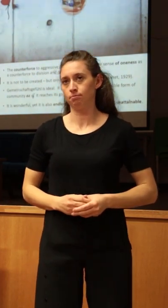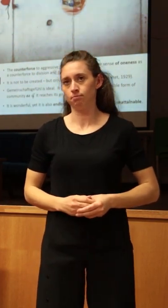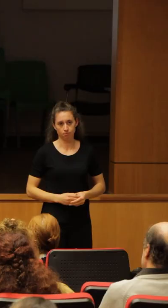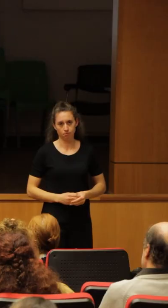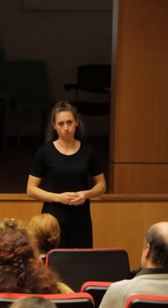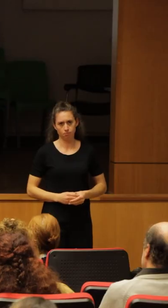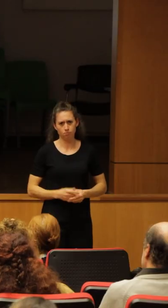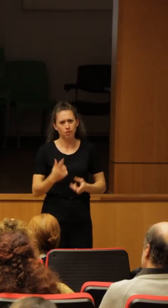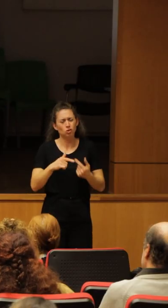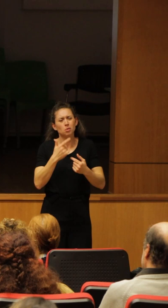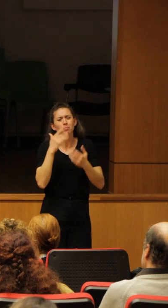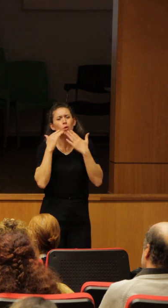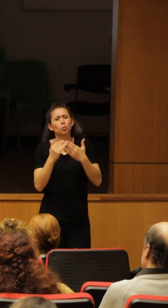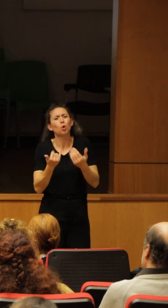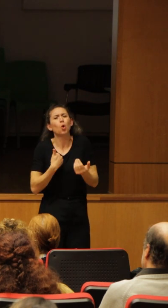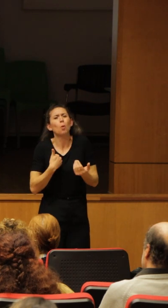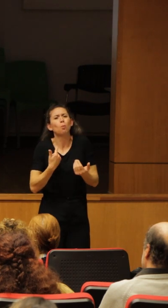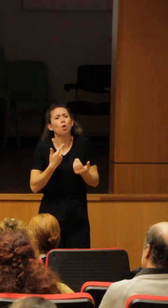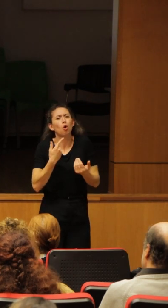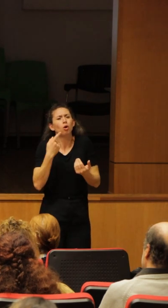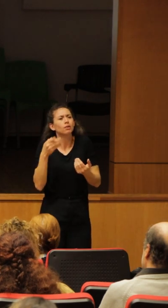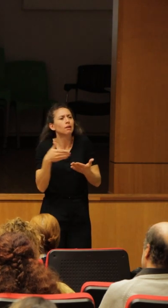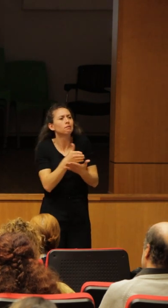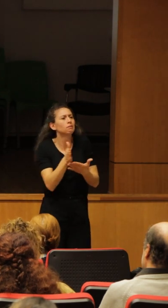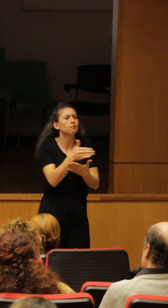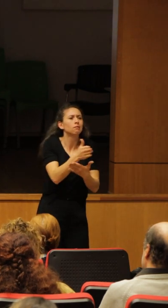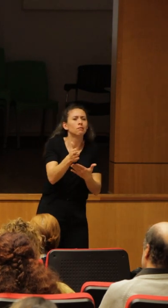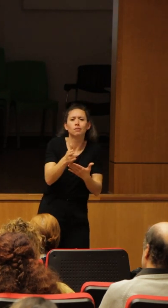way? ¿Cómo entonces haces para encontrar la salida?